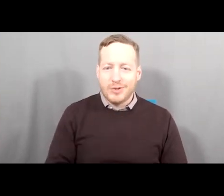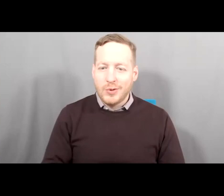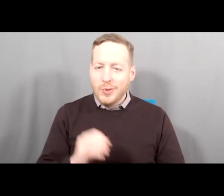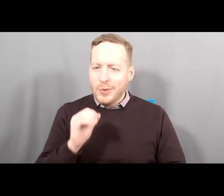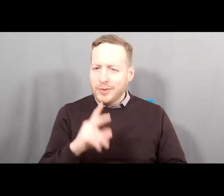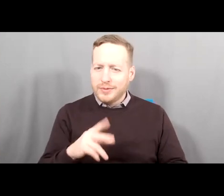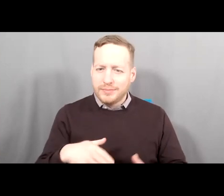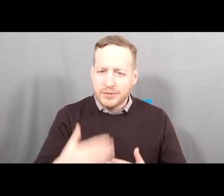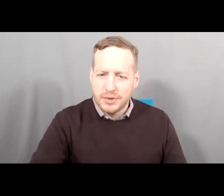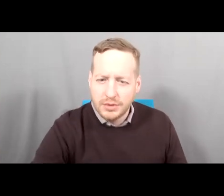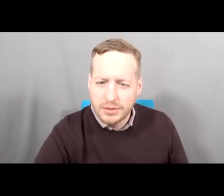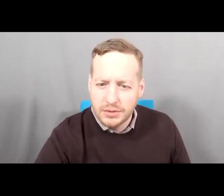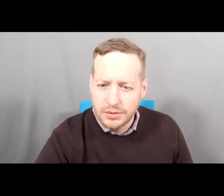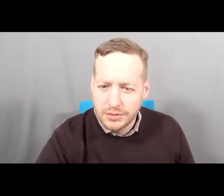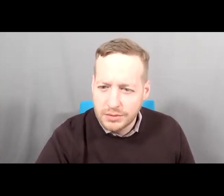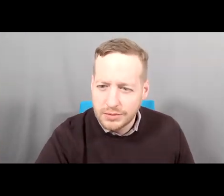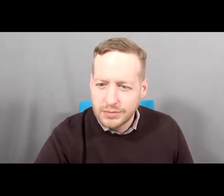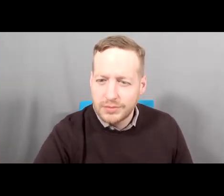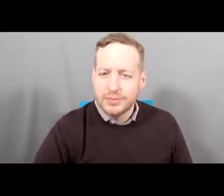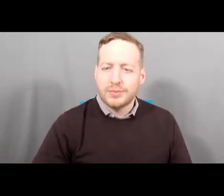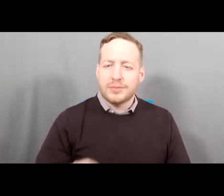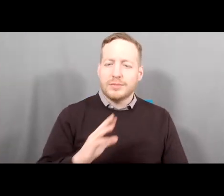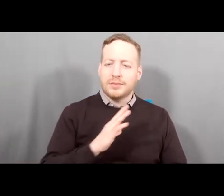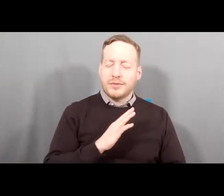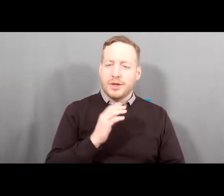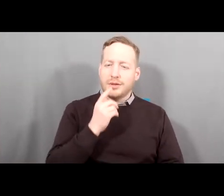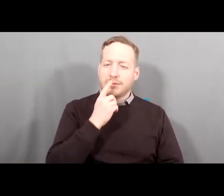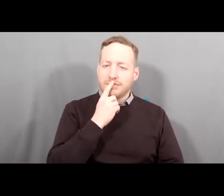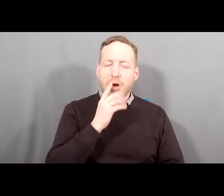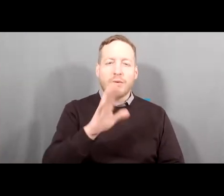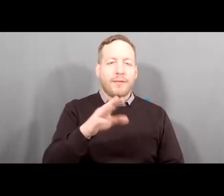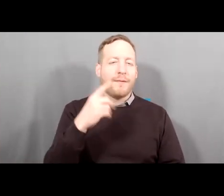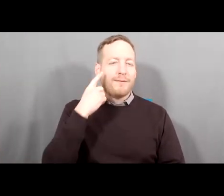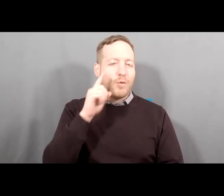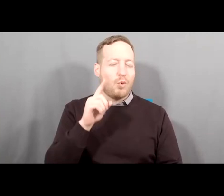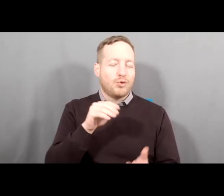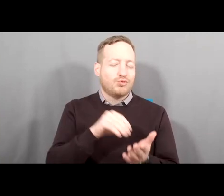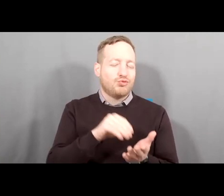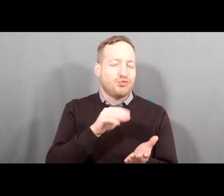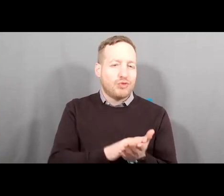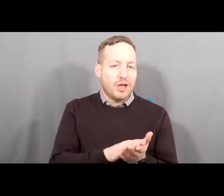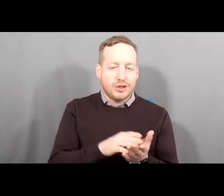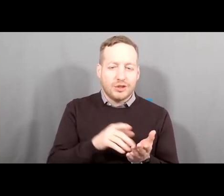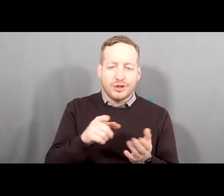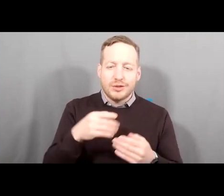Okay, great. Okay, continuing on.